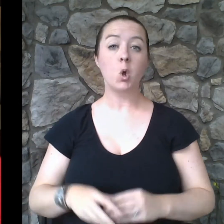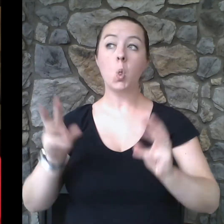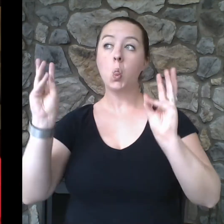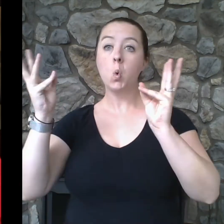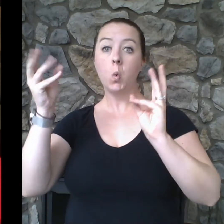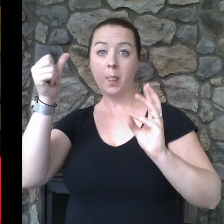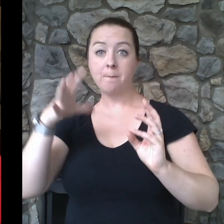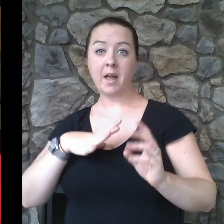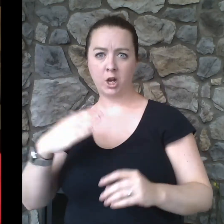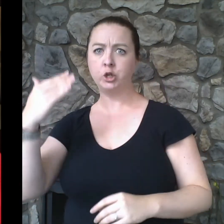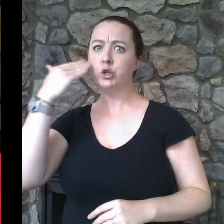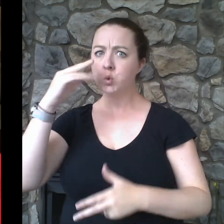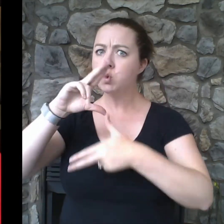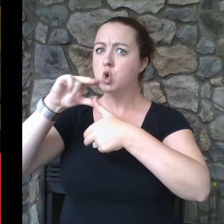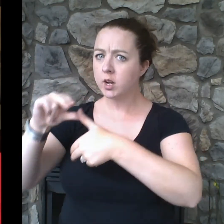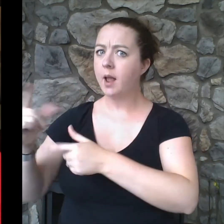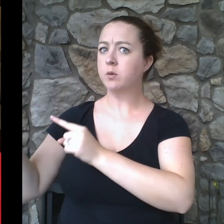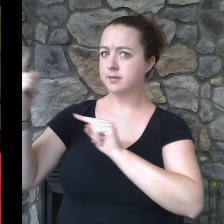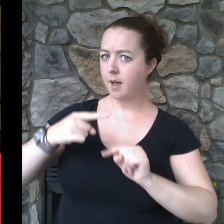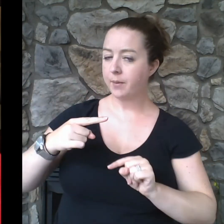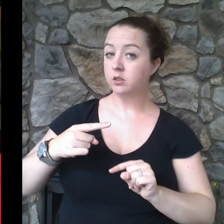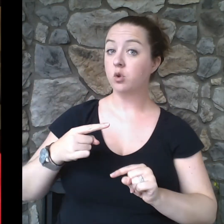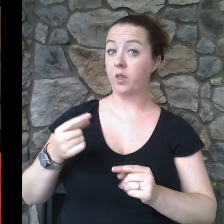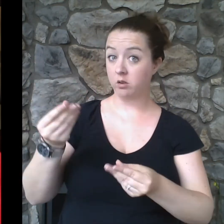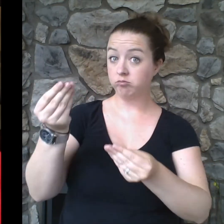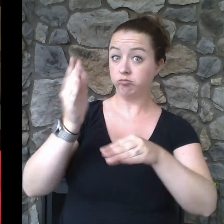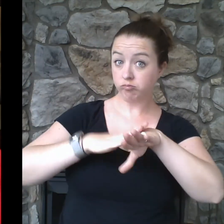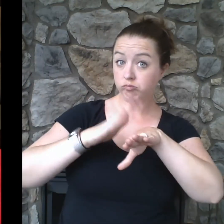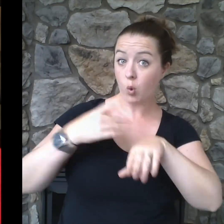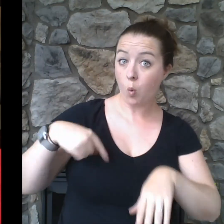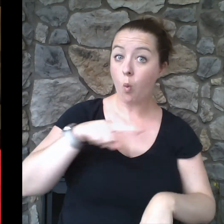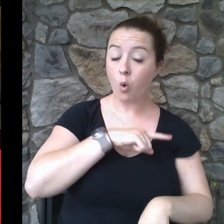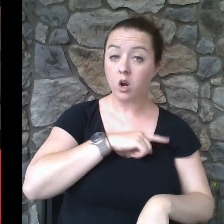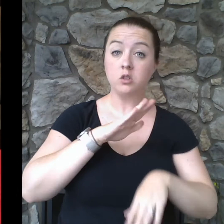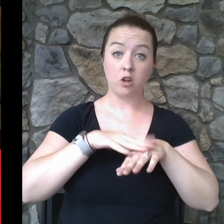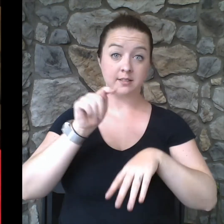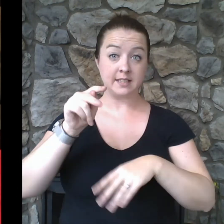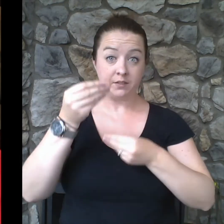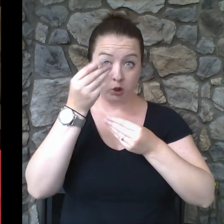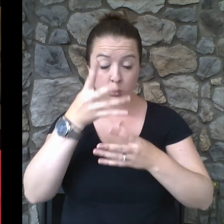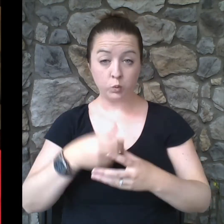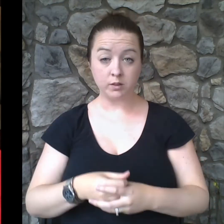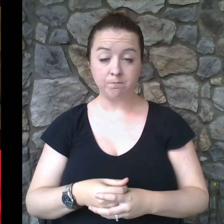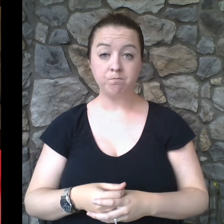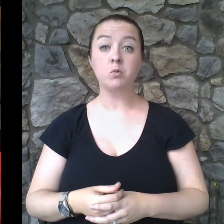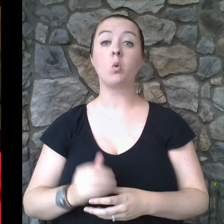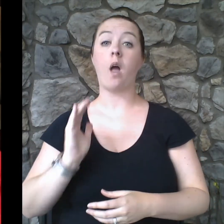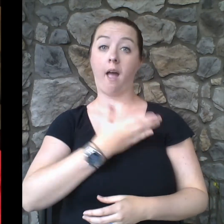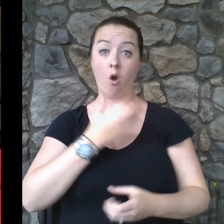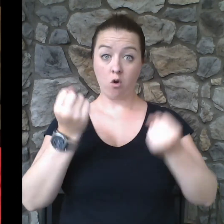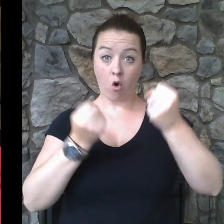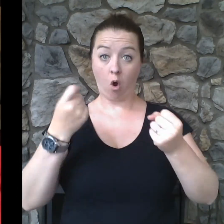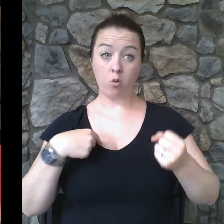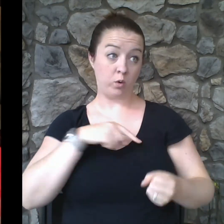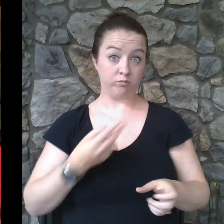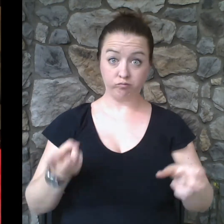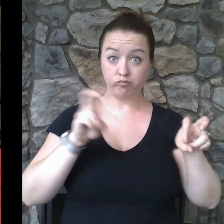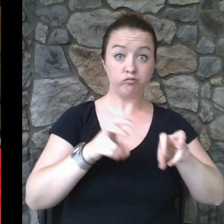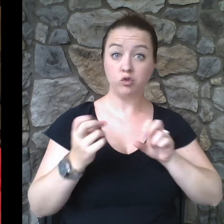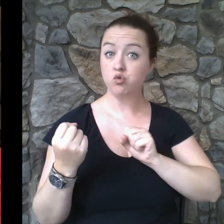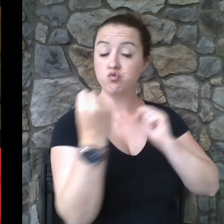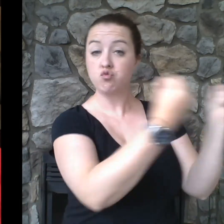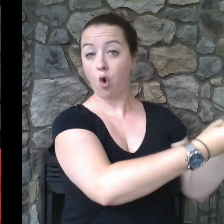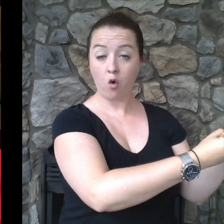it was on its way, so they let us know on the news. So we got into our car and drove away from the water because we lived